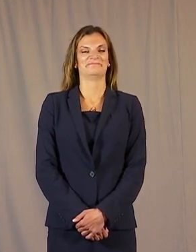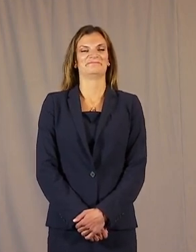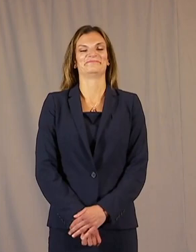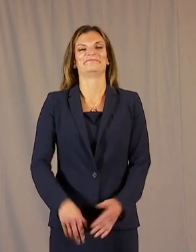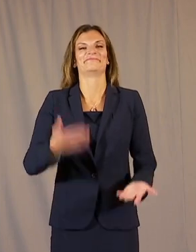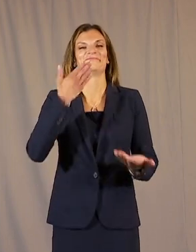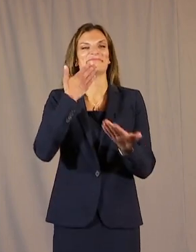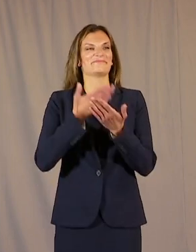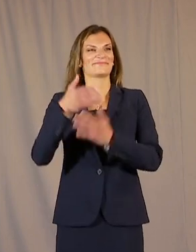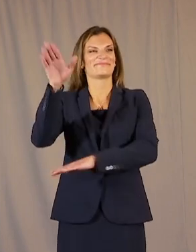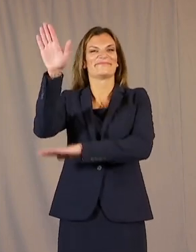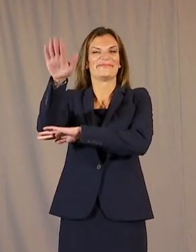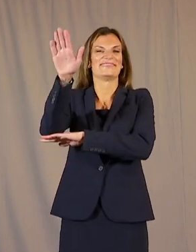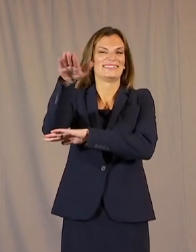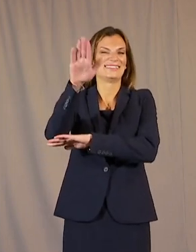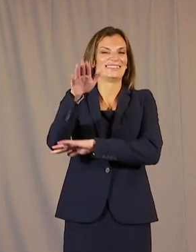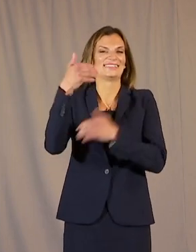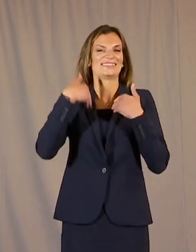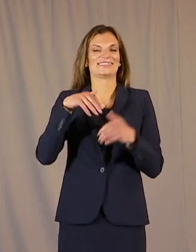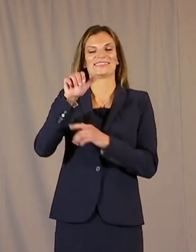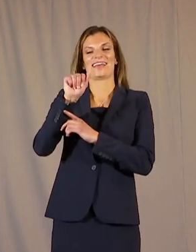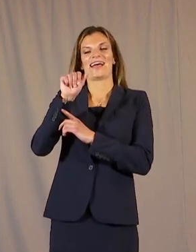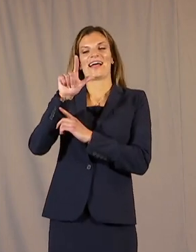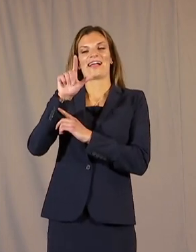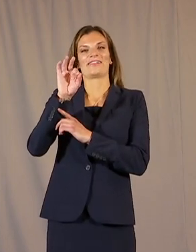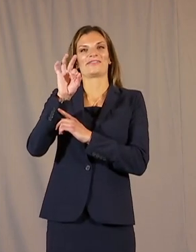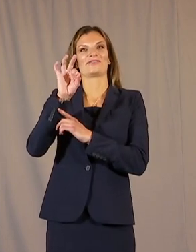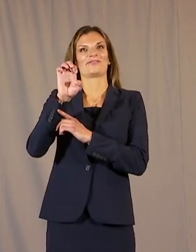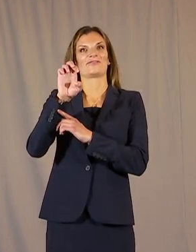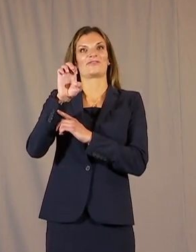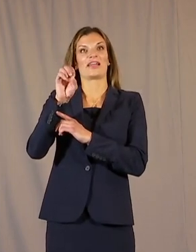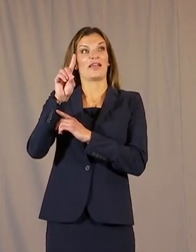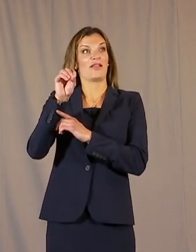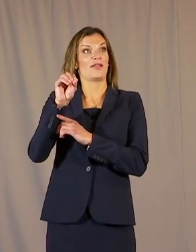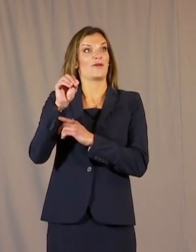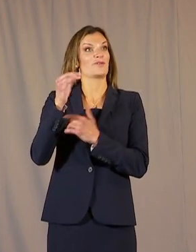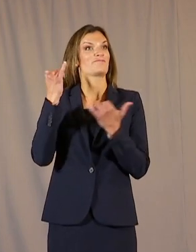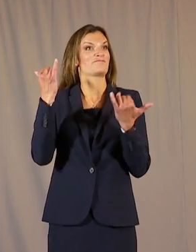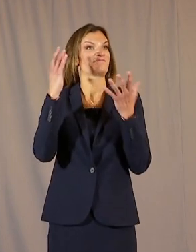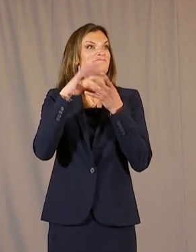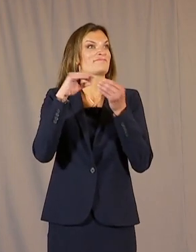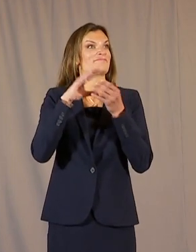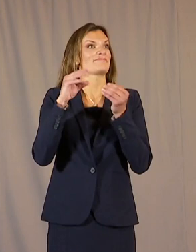Good afternoon, everyone. This is Alfredo speaking, and welcome to our